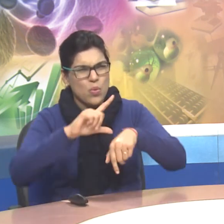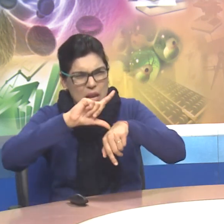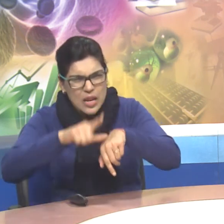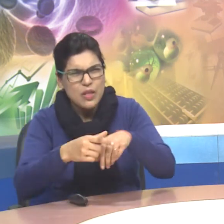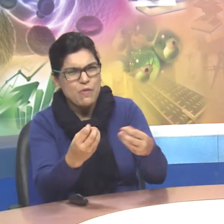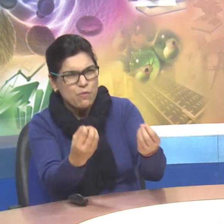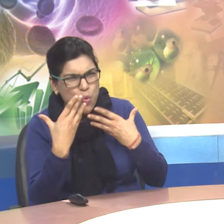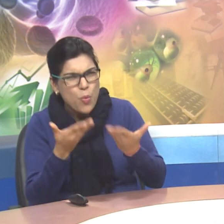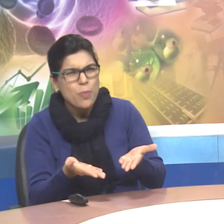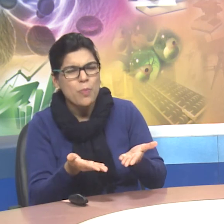It's too late now.